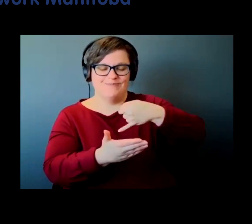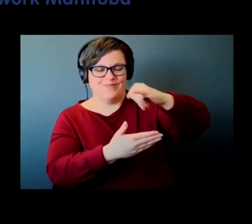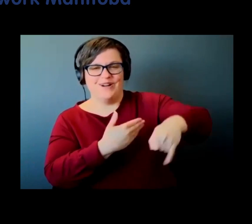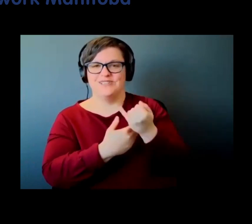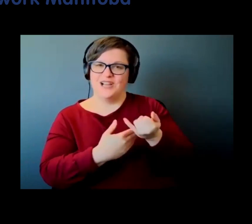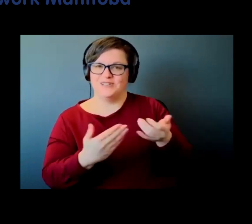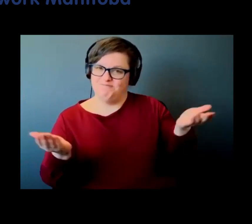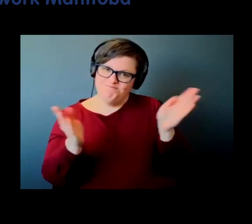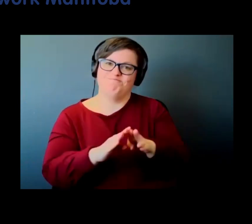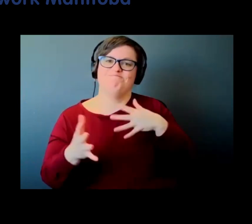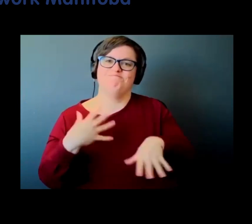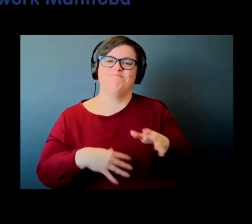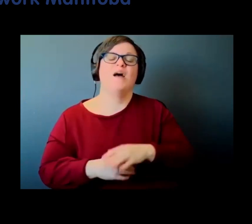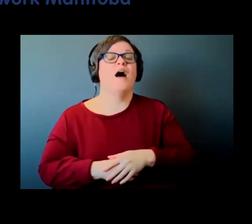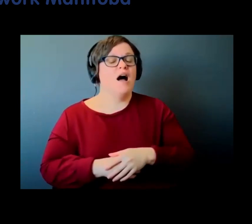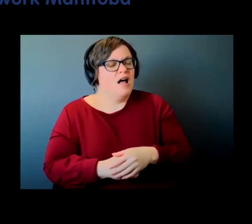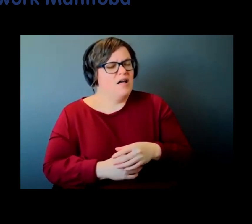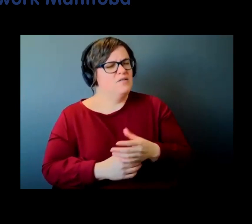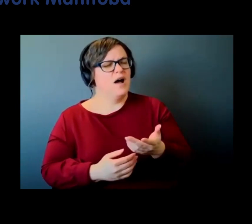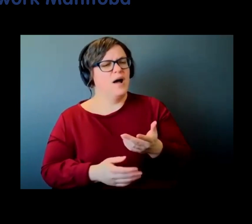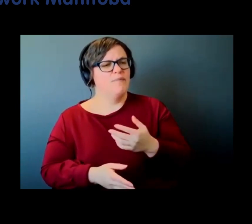I thought maybe you could give us a